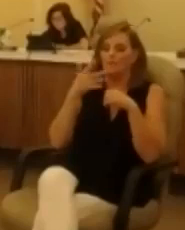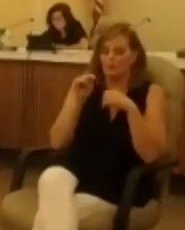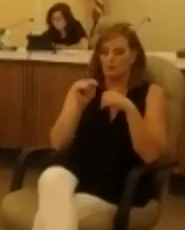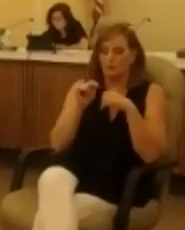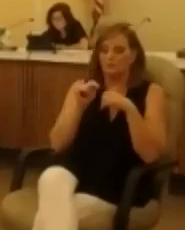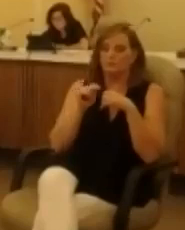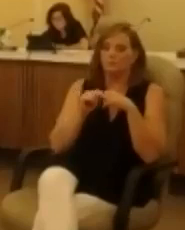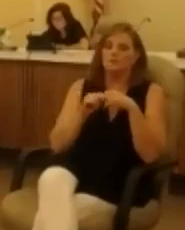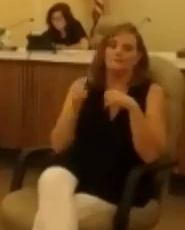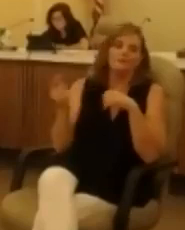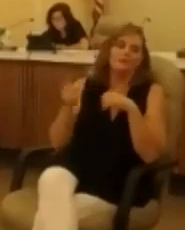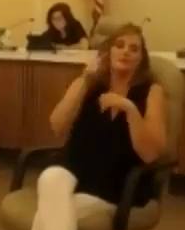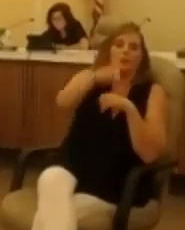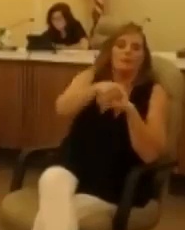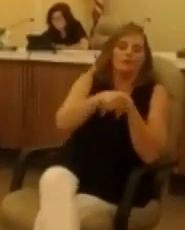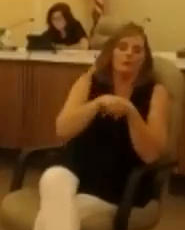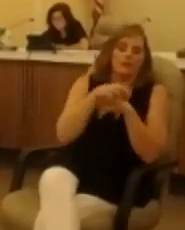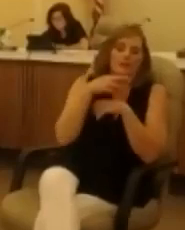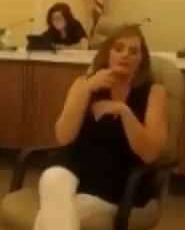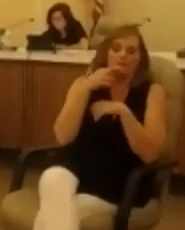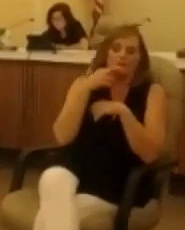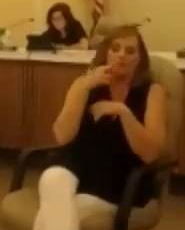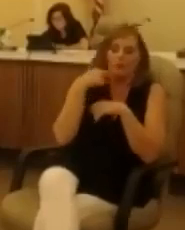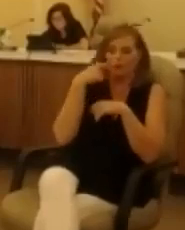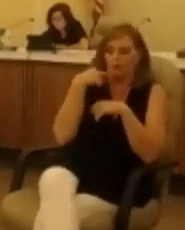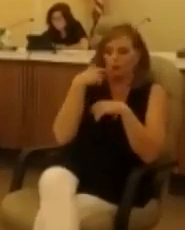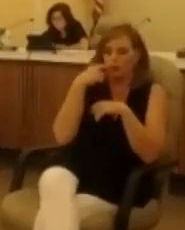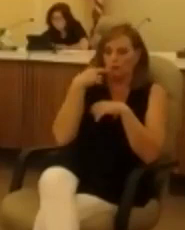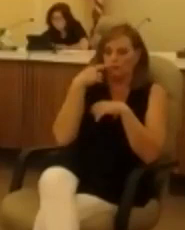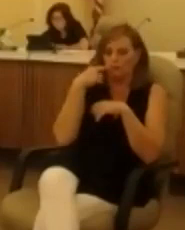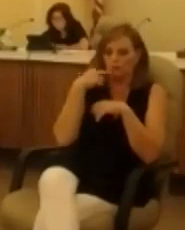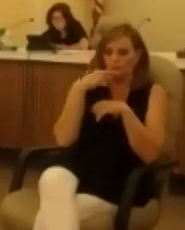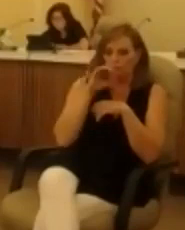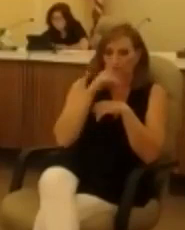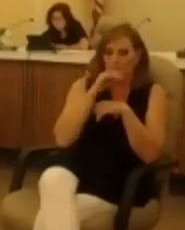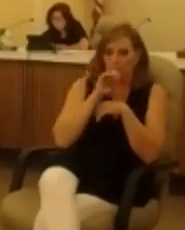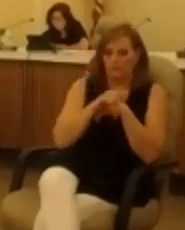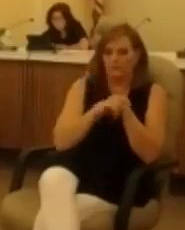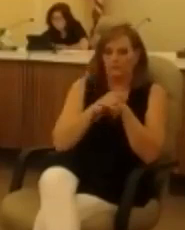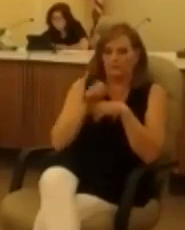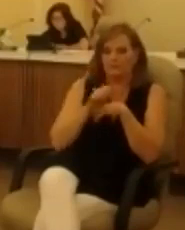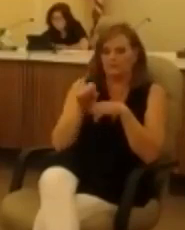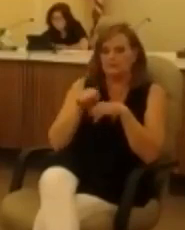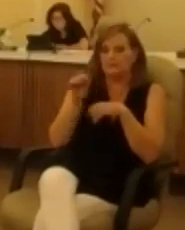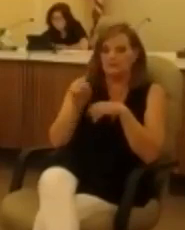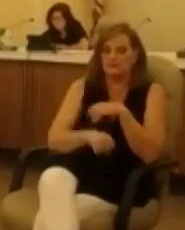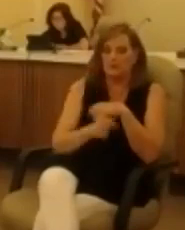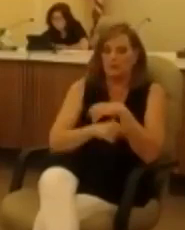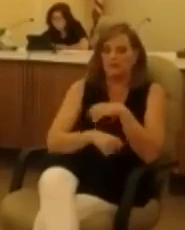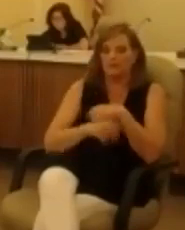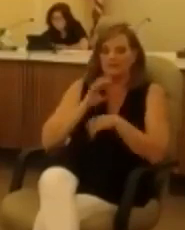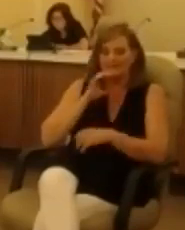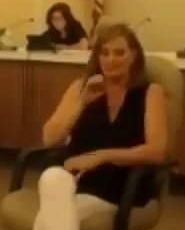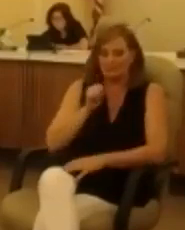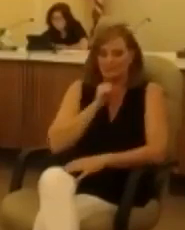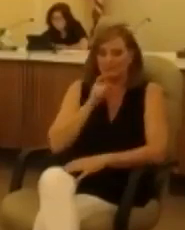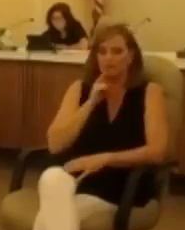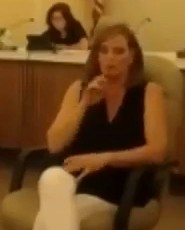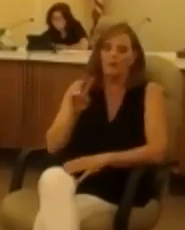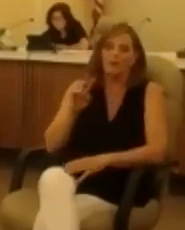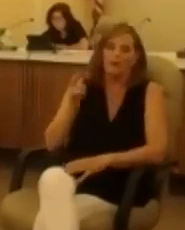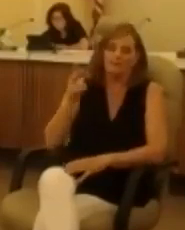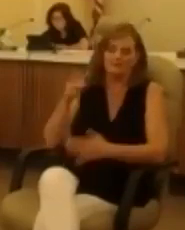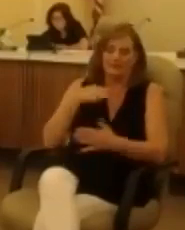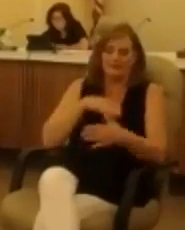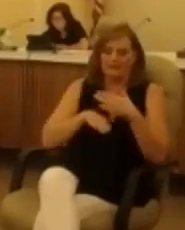the Red Creek just to the south of the senior center parking lot. So we have a second access into and